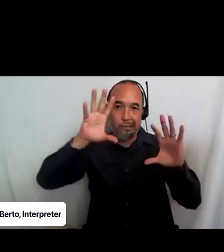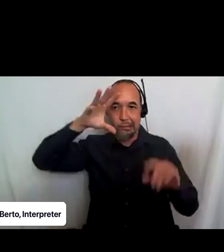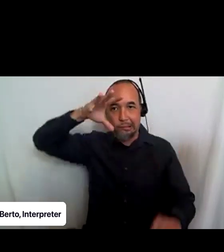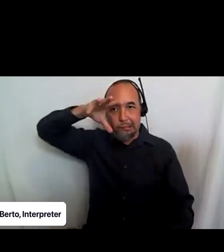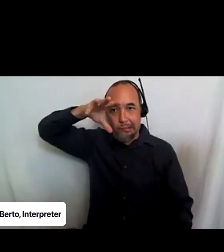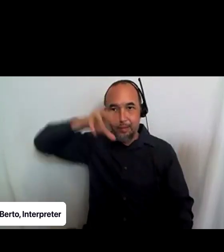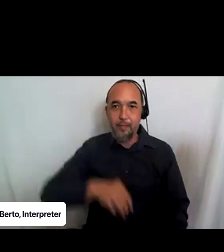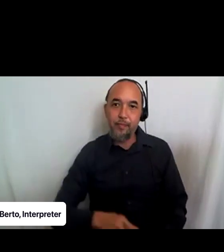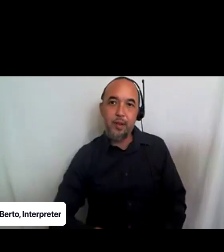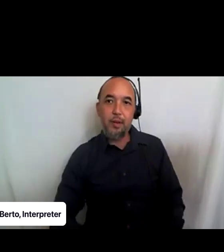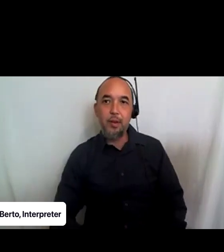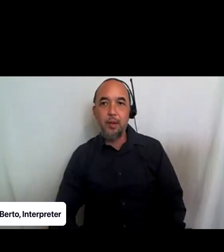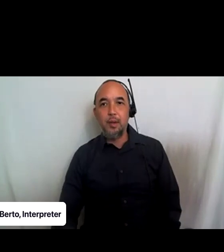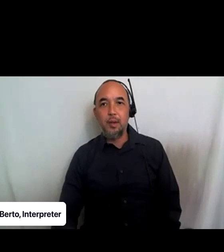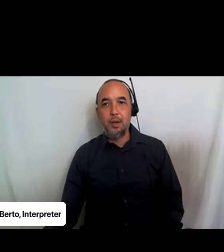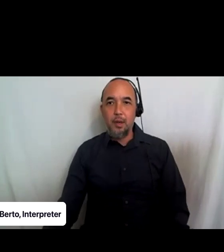see.